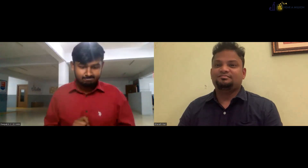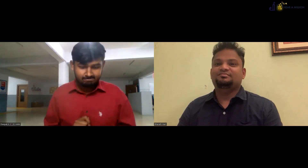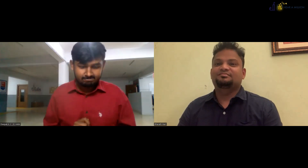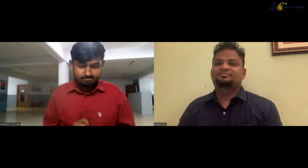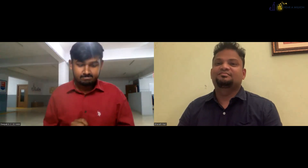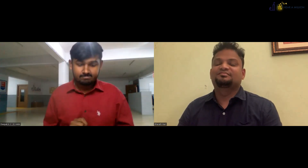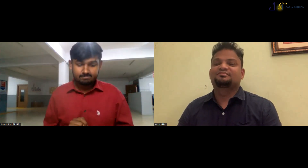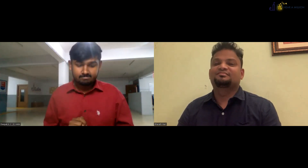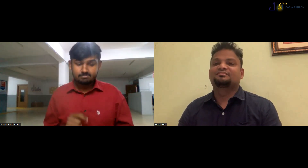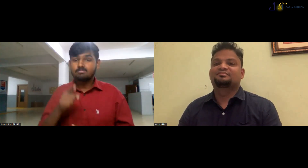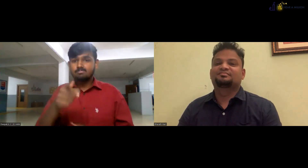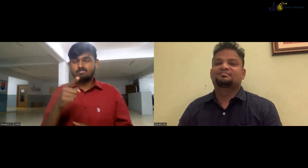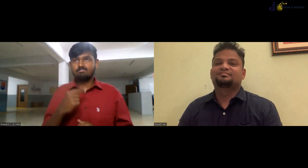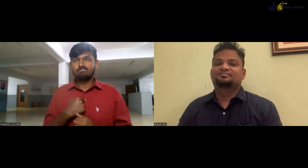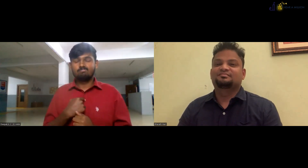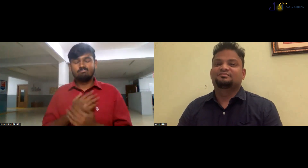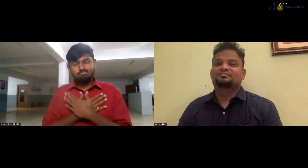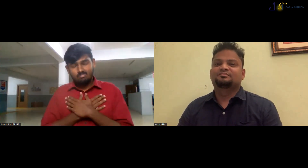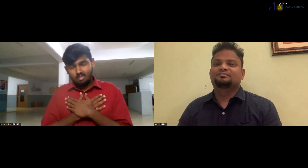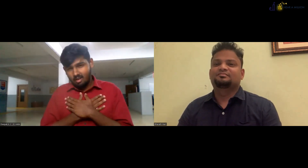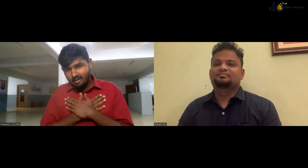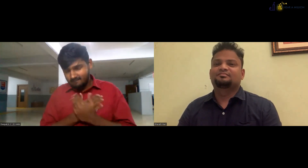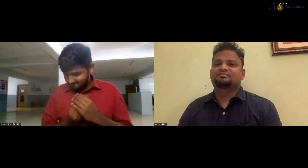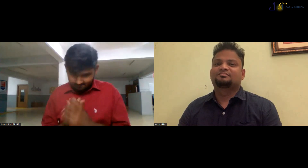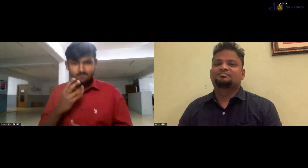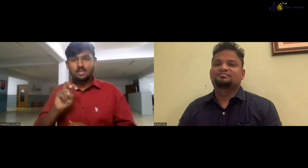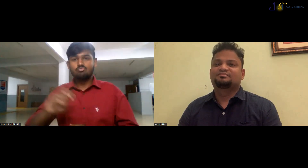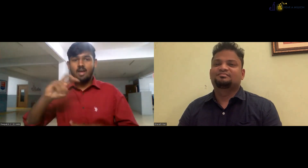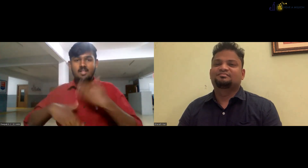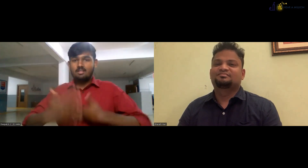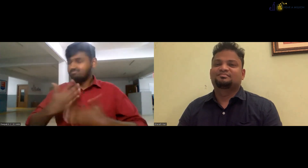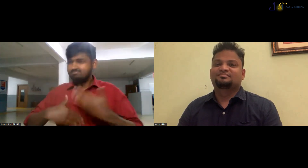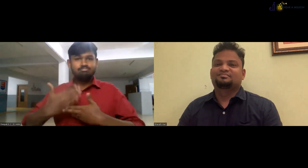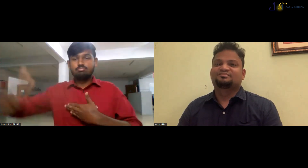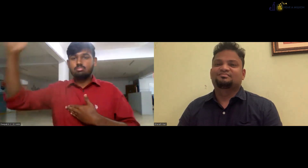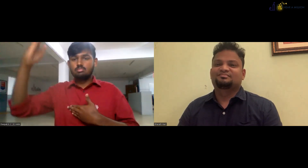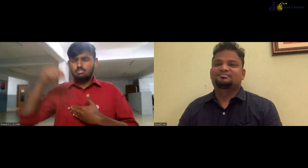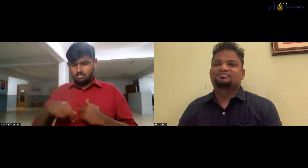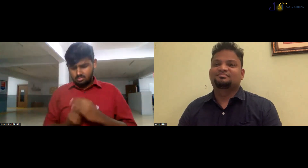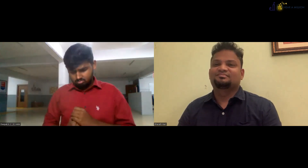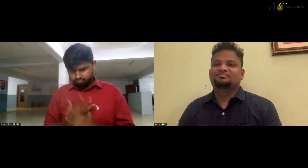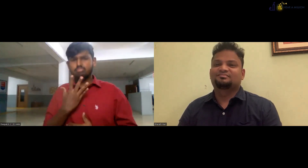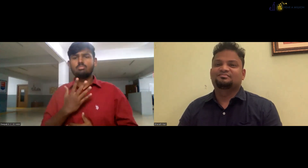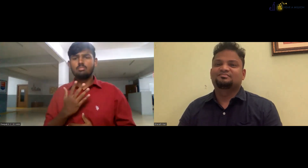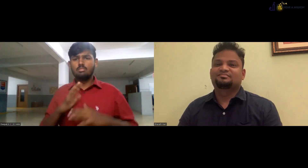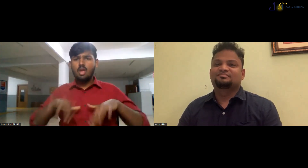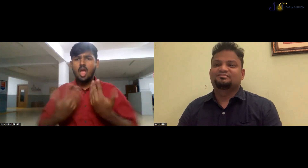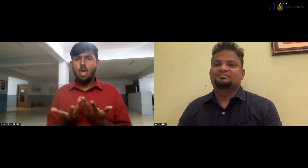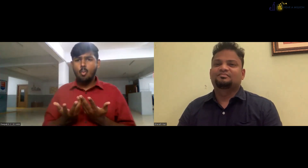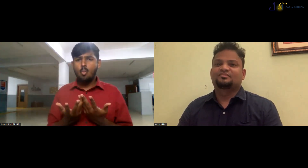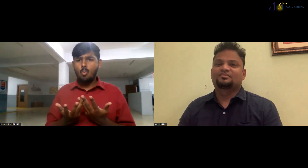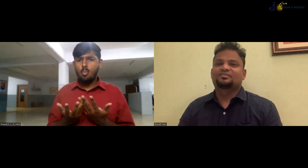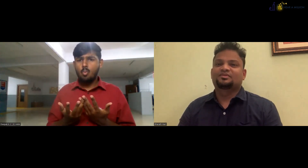yeah, you are traveling to the many places. Now I would like to ask you something. I mean, how did your love